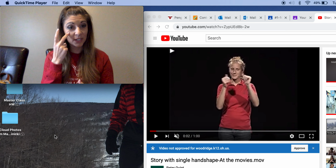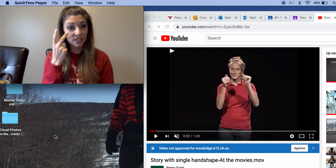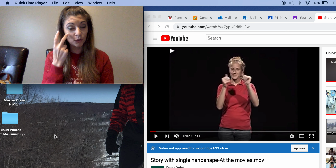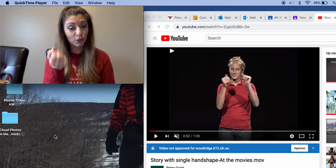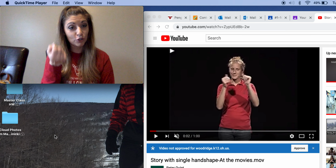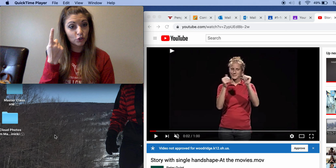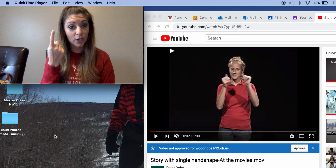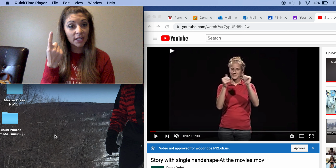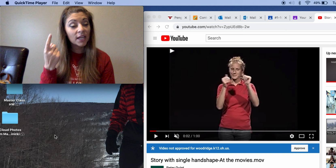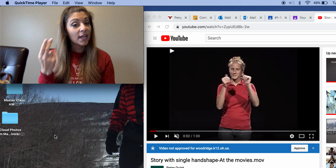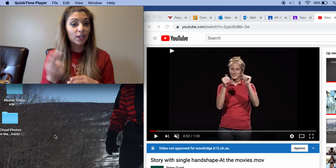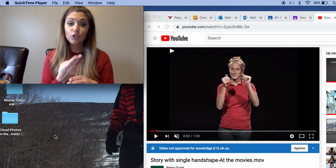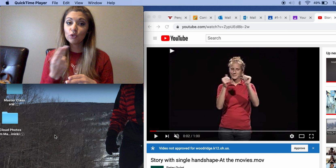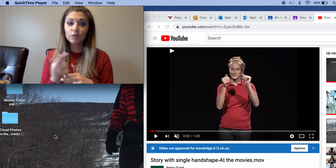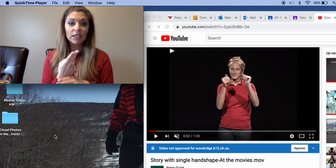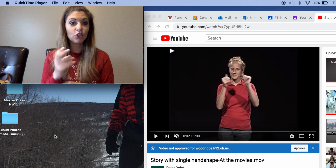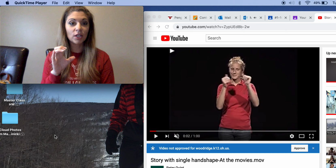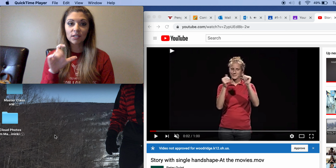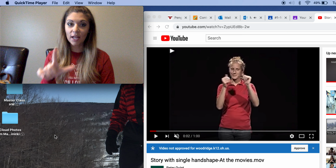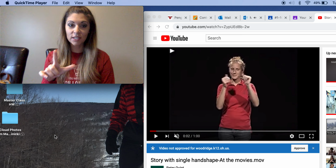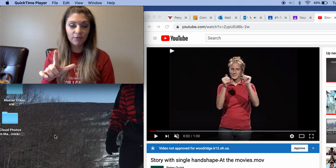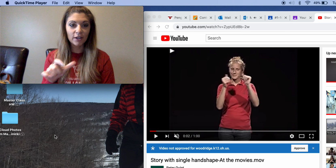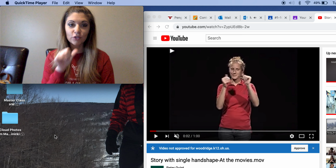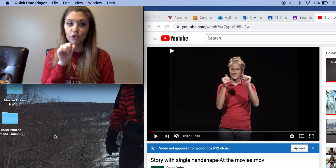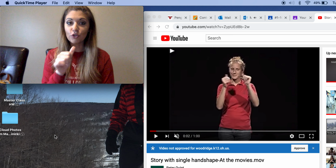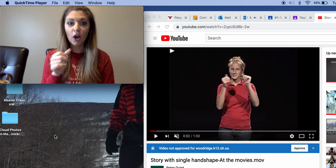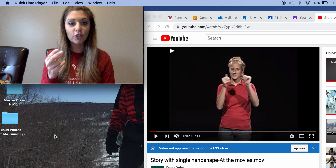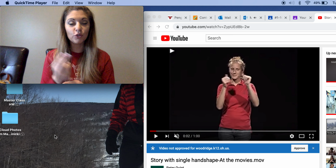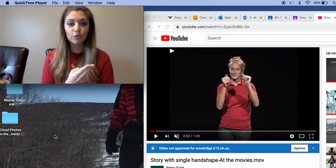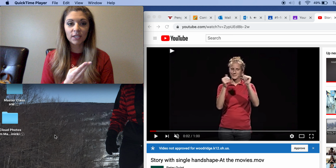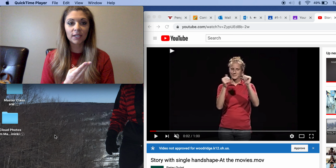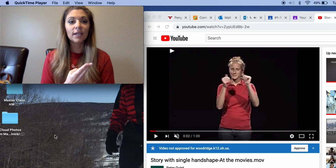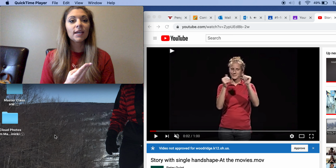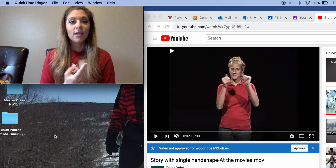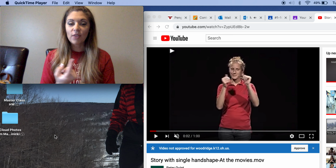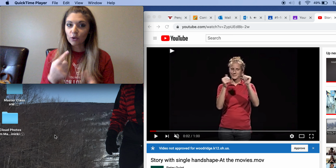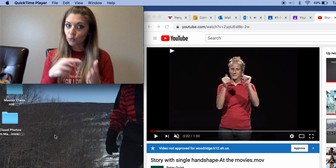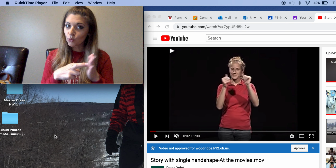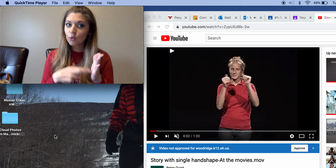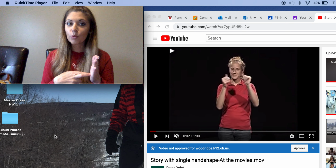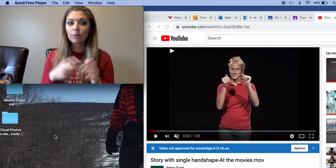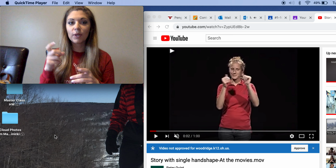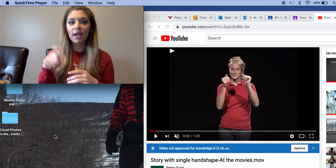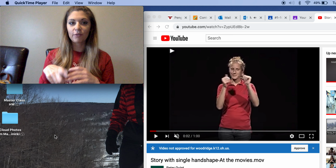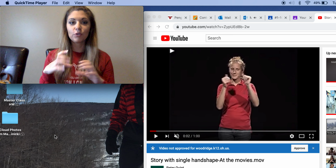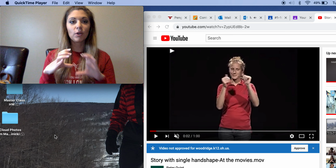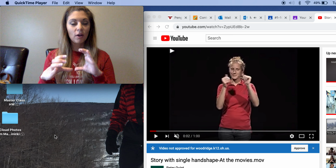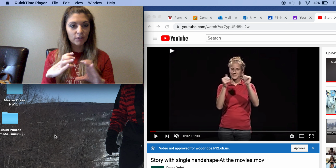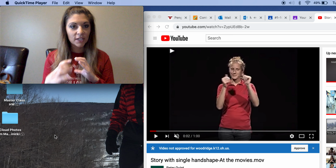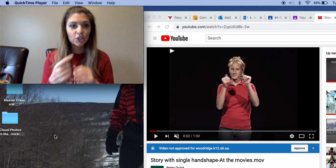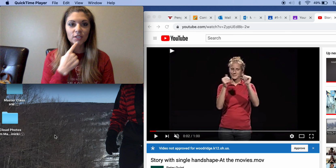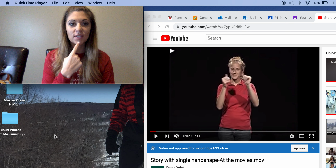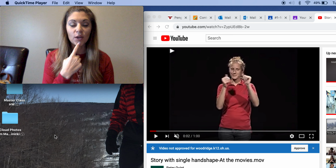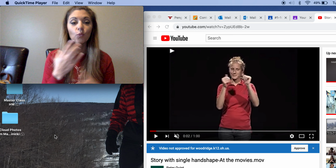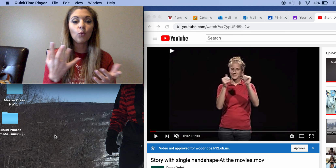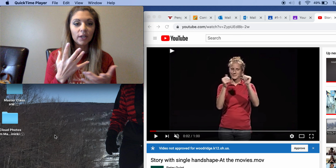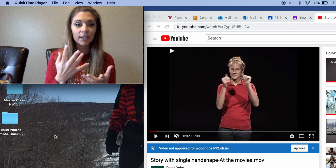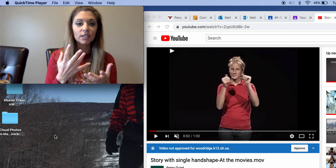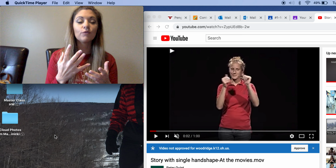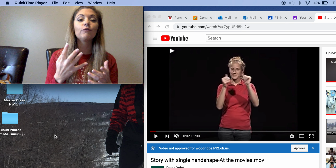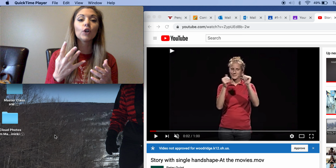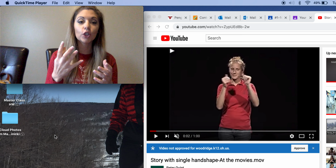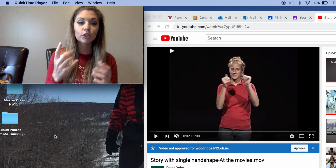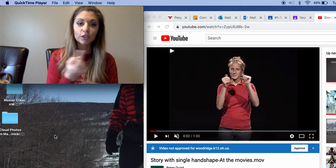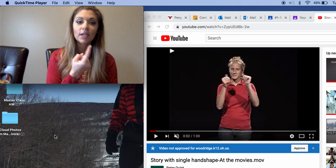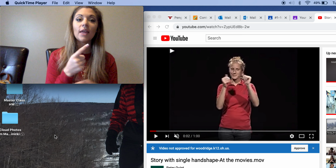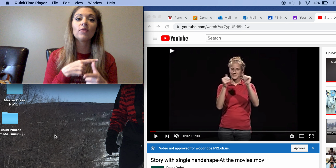watch. I wanted to see if you understood it. It's using just classifiers. They're not using that rule where we have to, in conversation, say what it